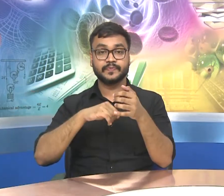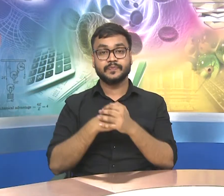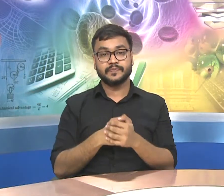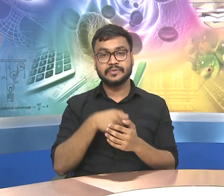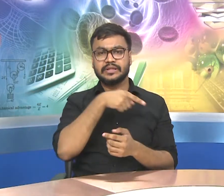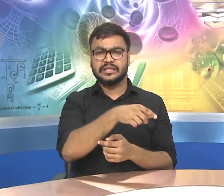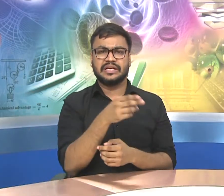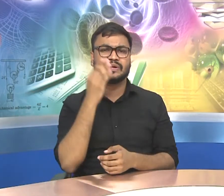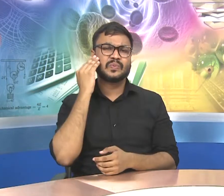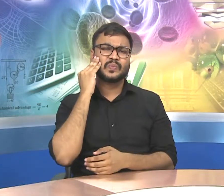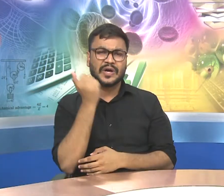food.